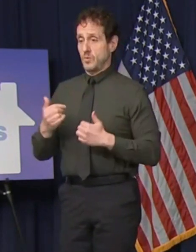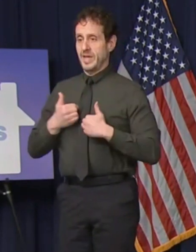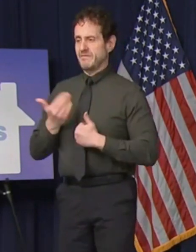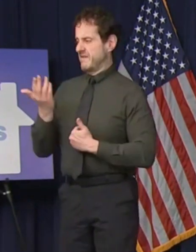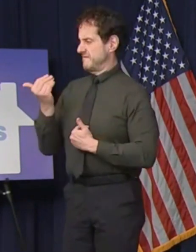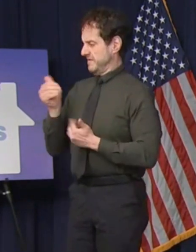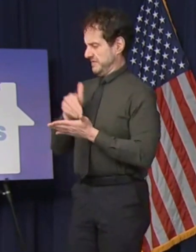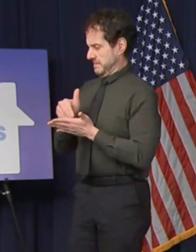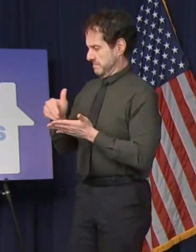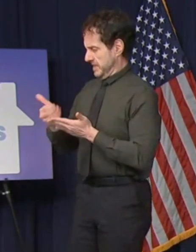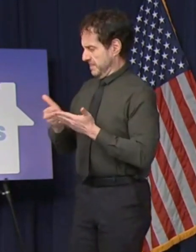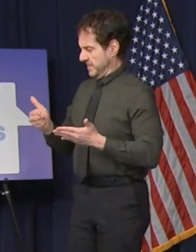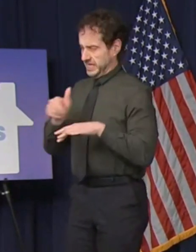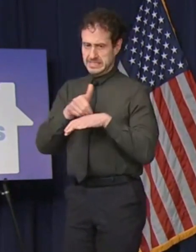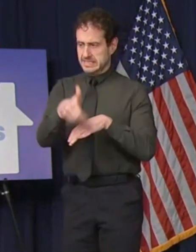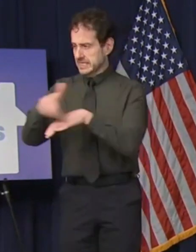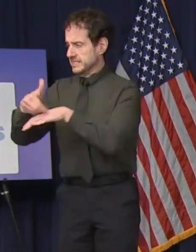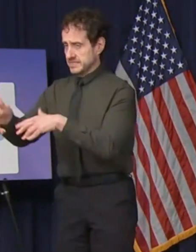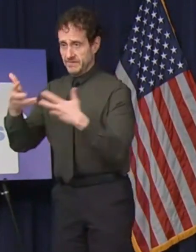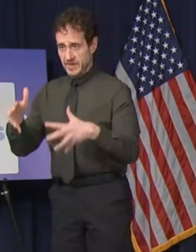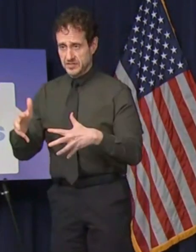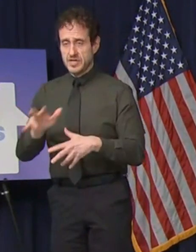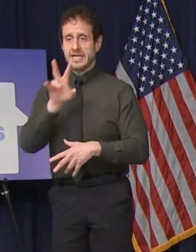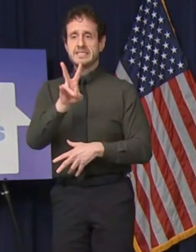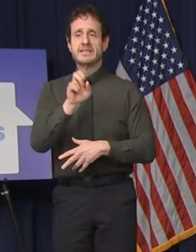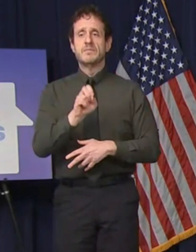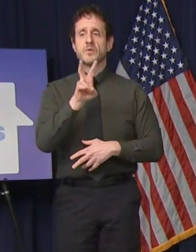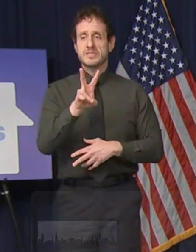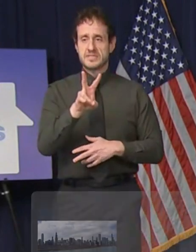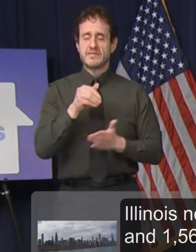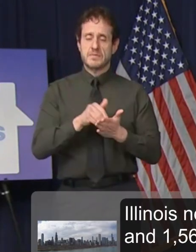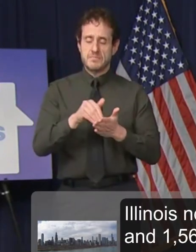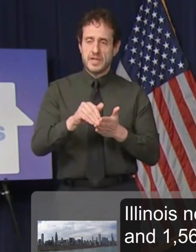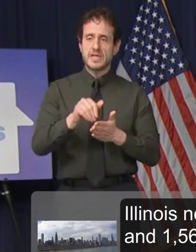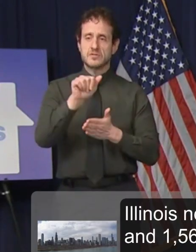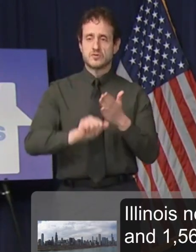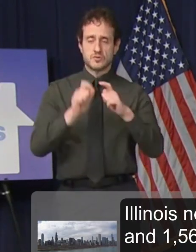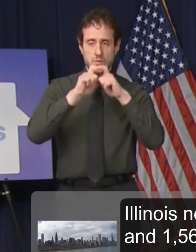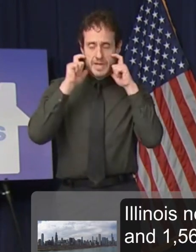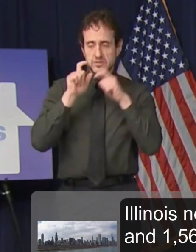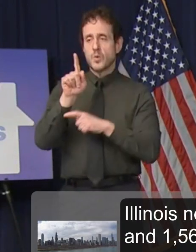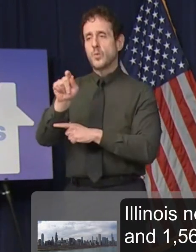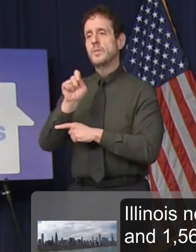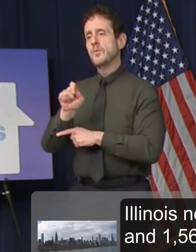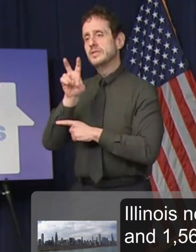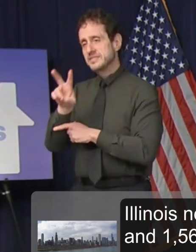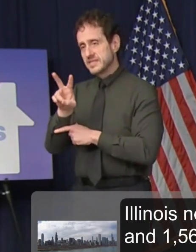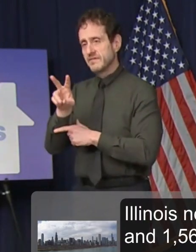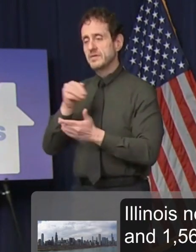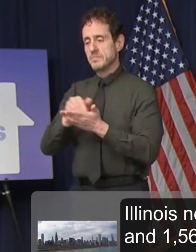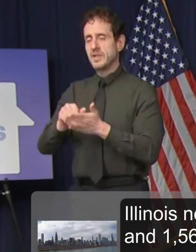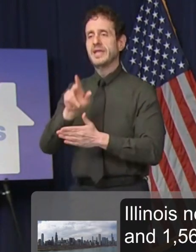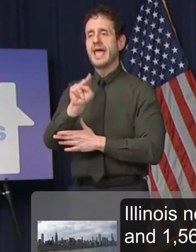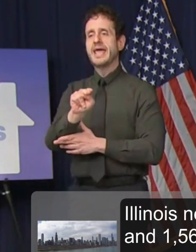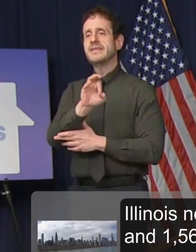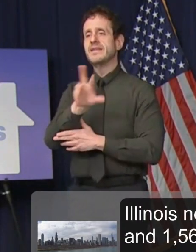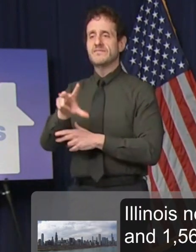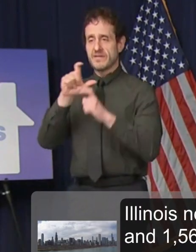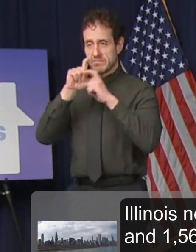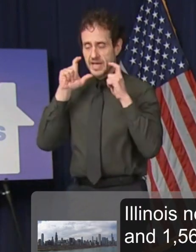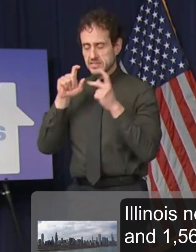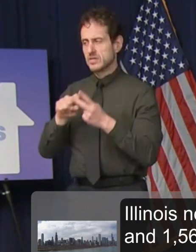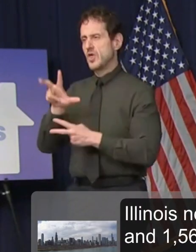including 7.7 million surgical masks, nearly 1.7 million N95 masks,